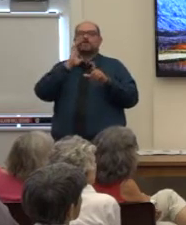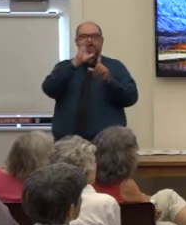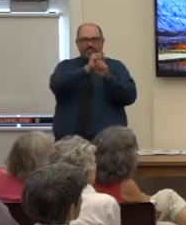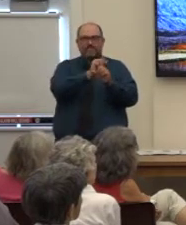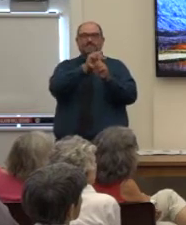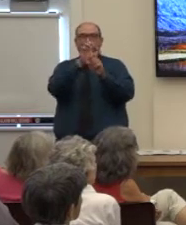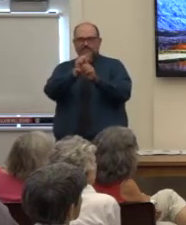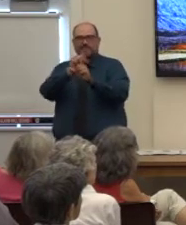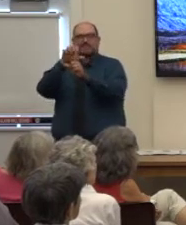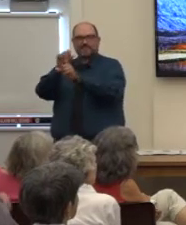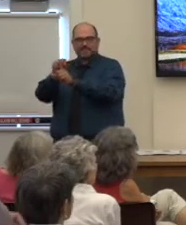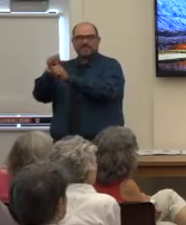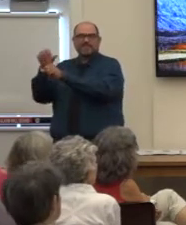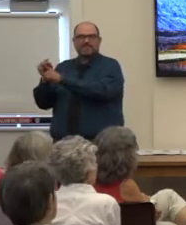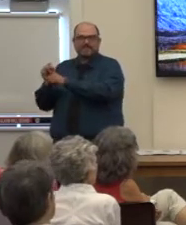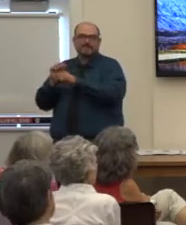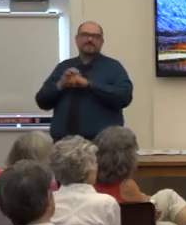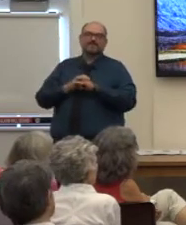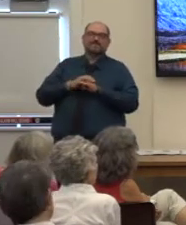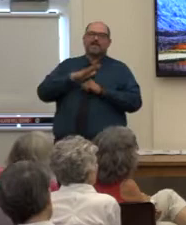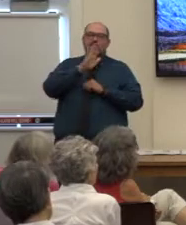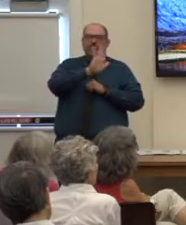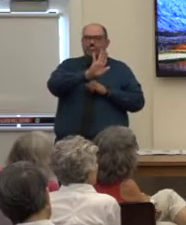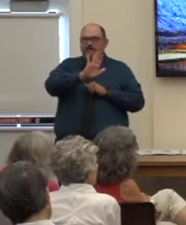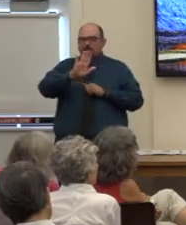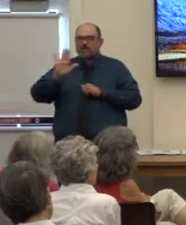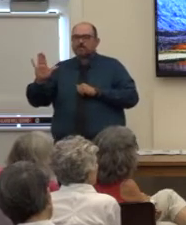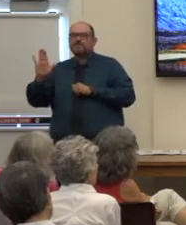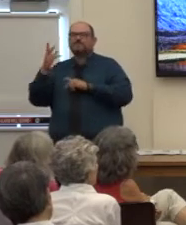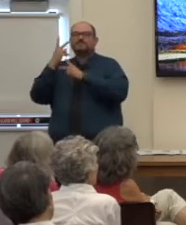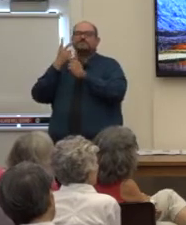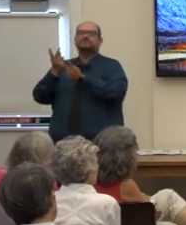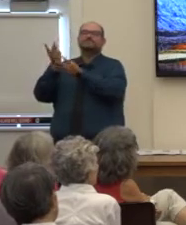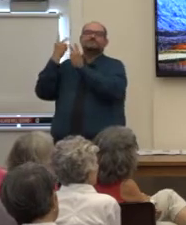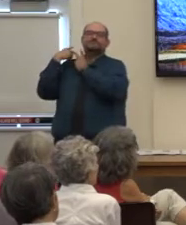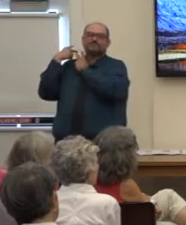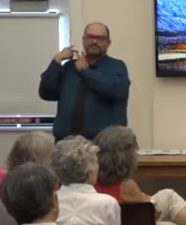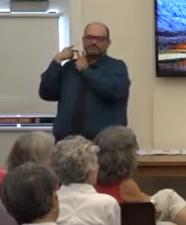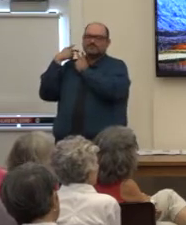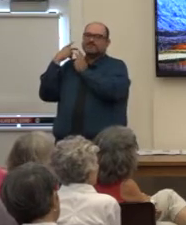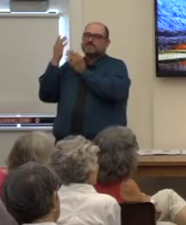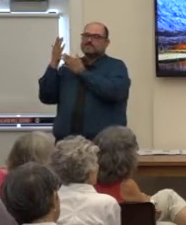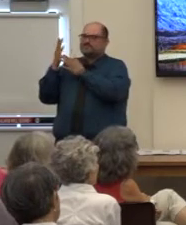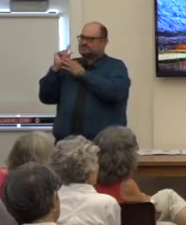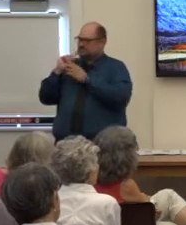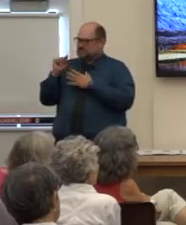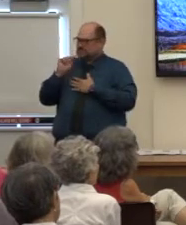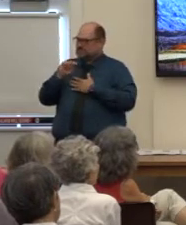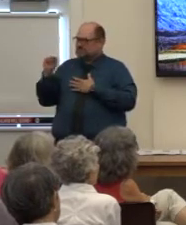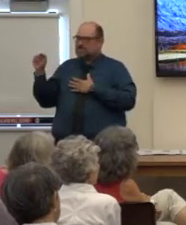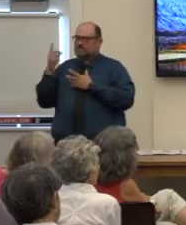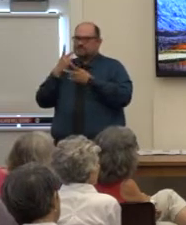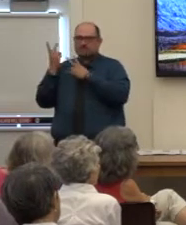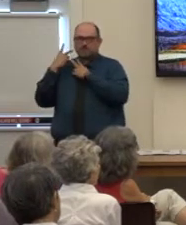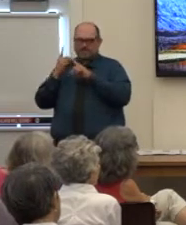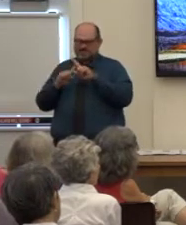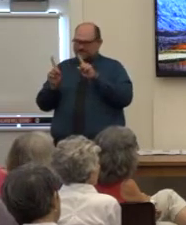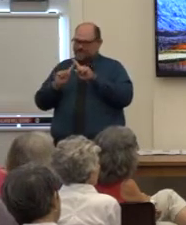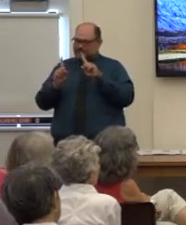everybody's memories of the facts are slightly different because that's how memory works.